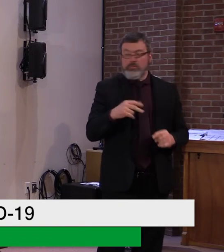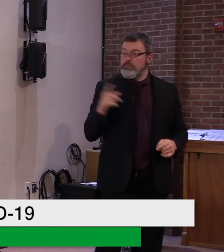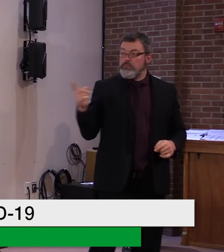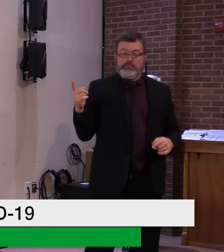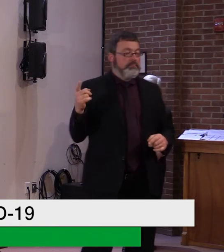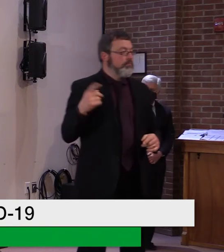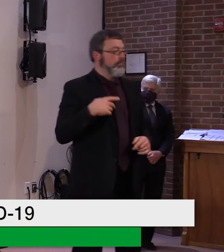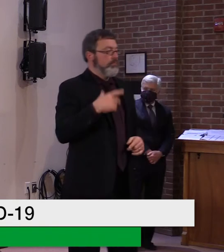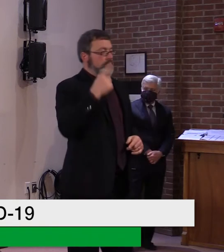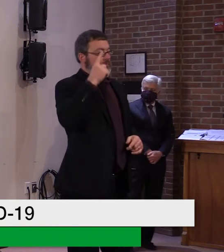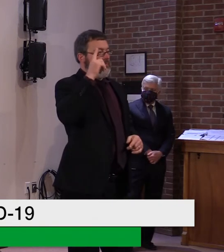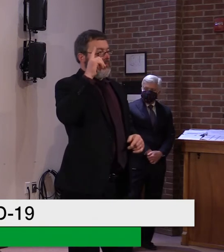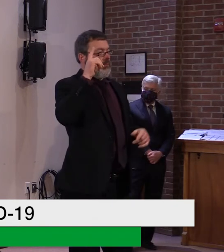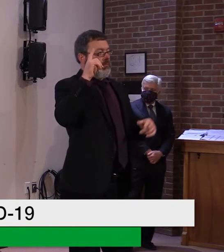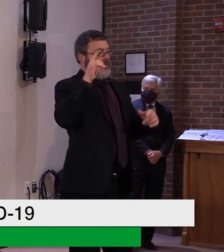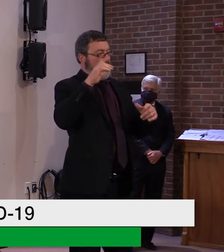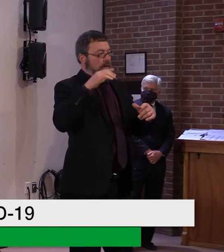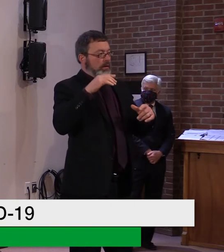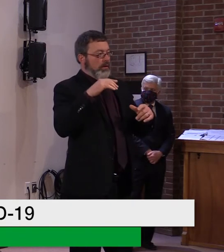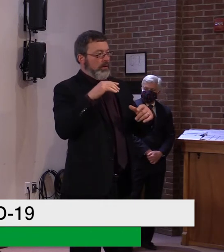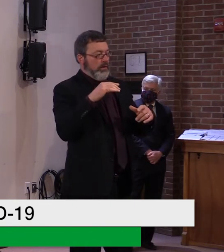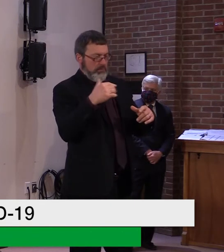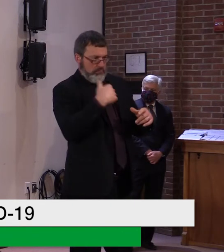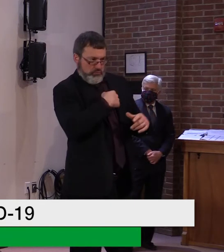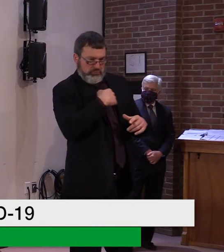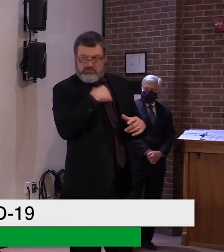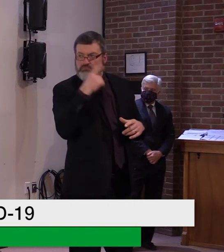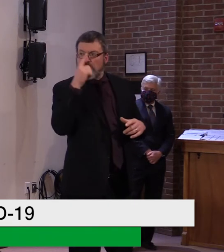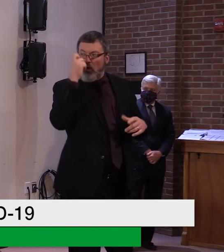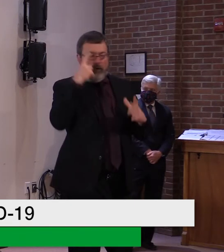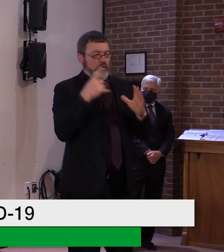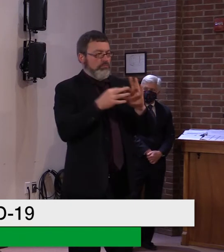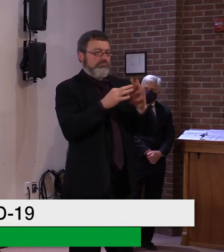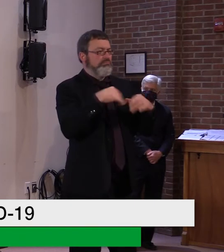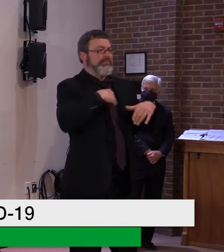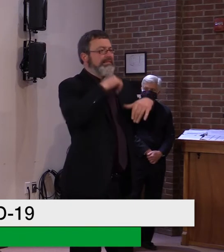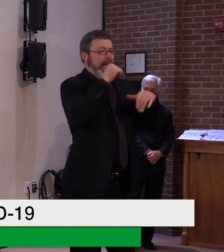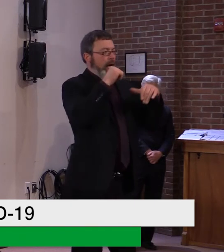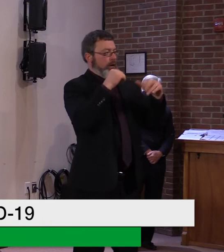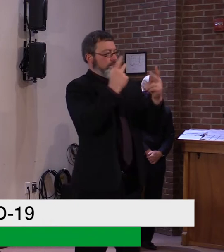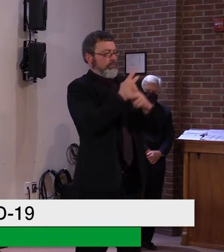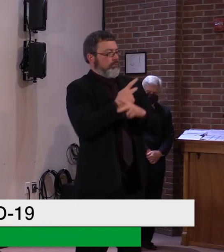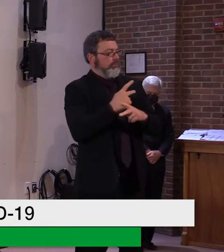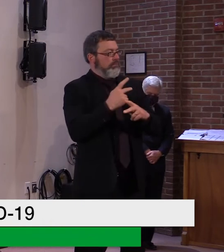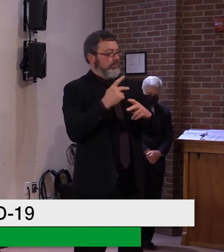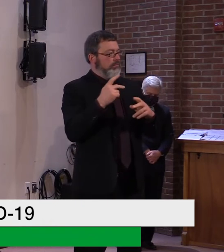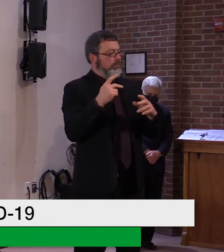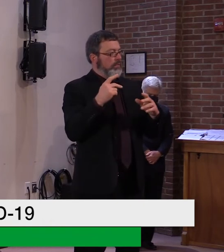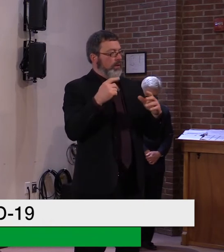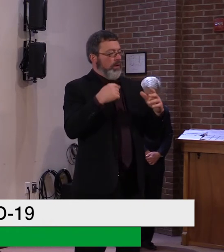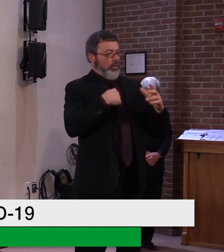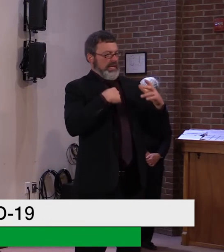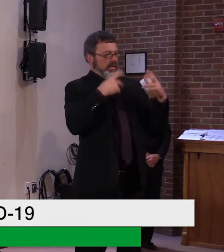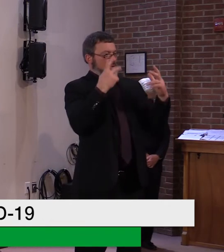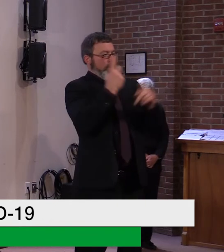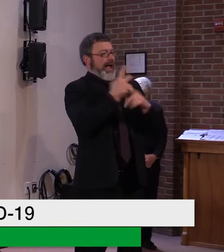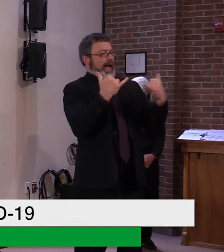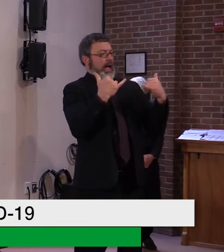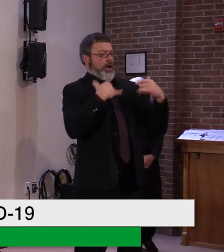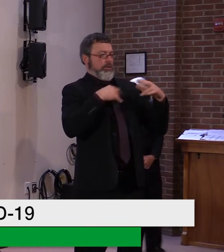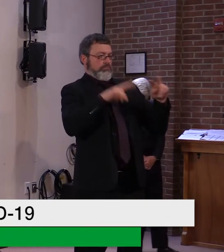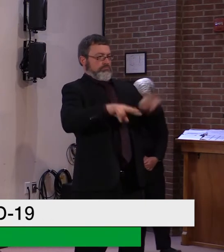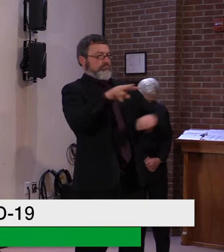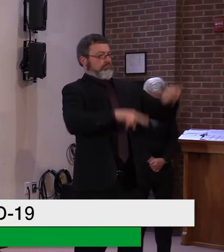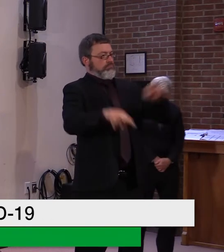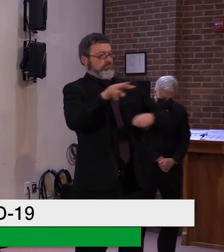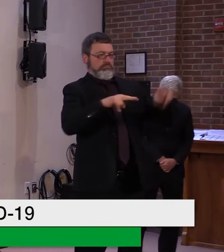working on that at this point in time um i think it's open-ended uh in terms of uh the district's uh consulting uh